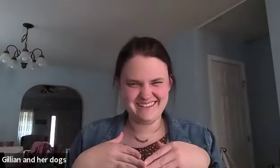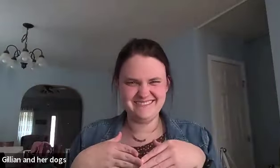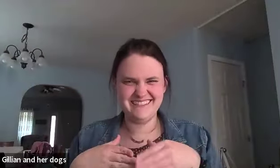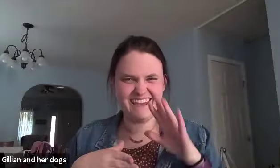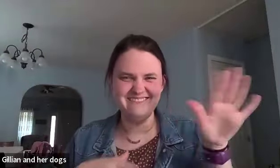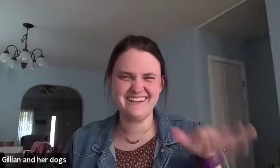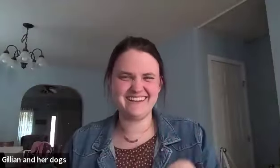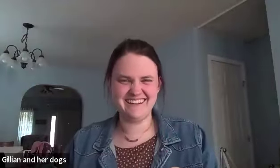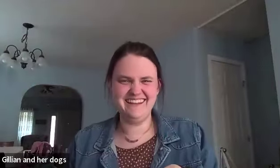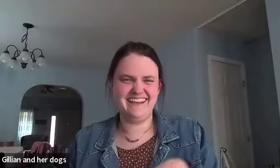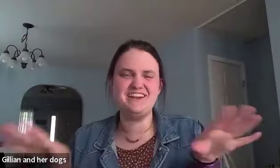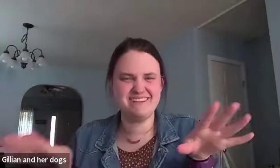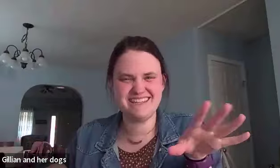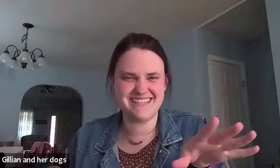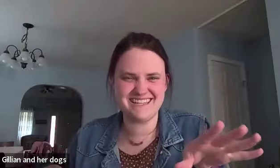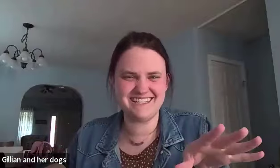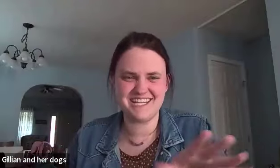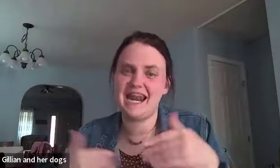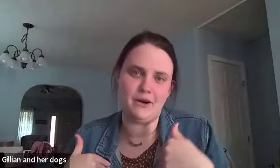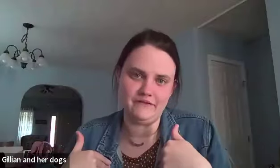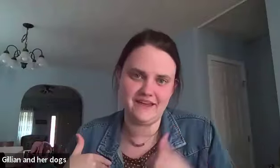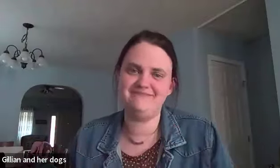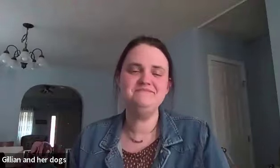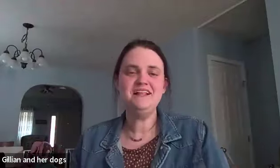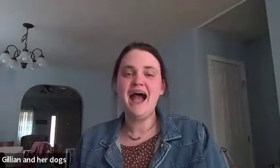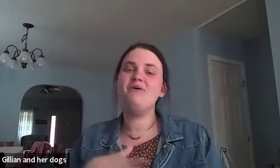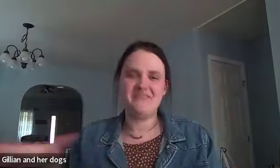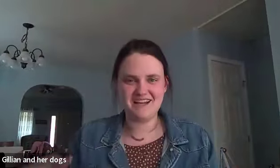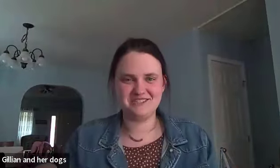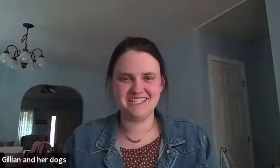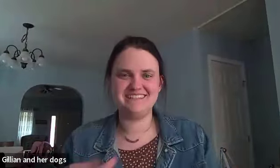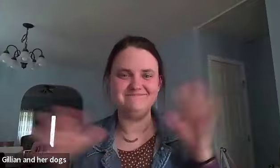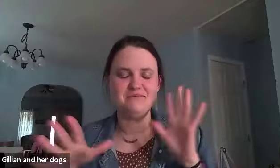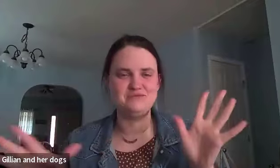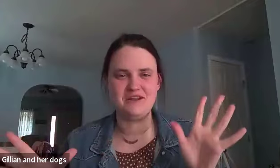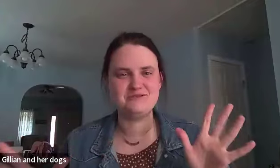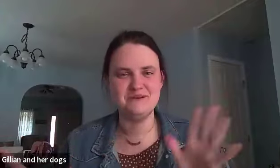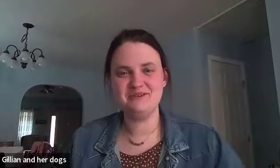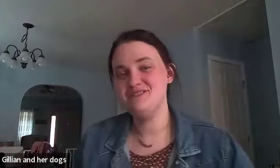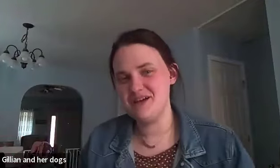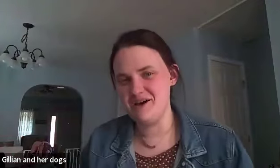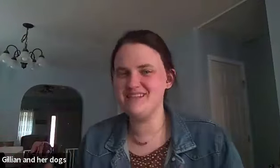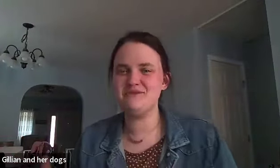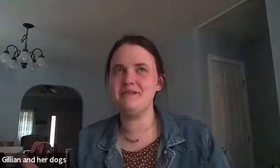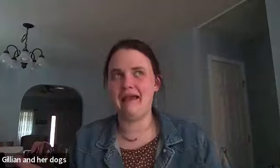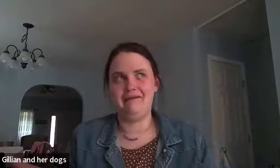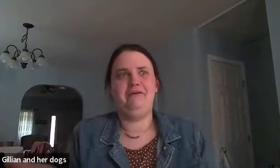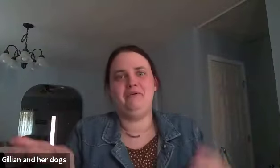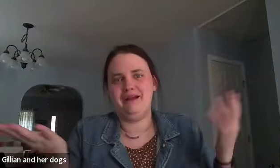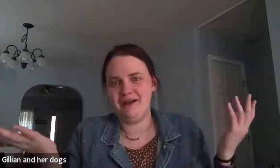alligator. Okay, we're good. Like, I know we say it tastes like chicken. I don't want that. I want the actual chicken. I'm just one of those people. So that's why I'm like, I don't know what kind